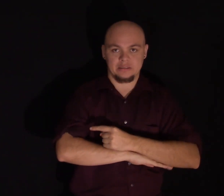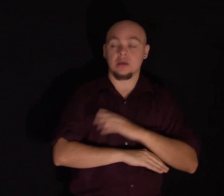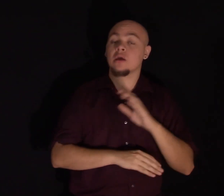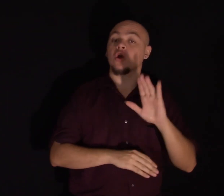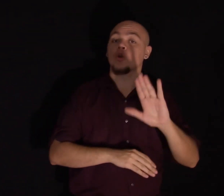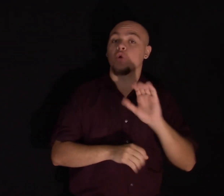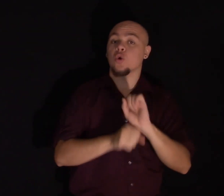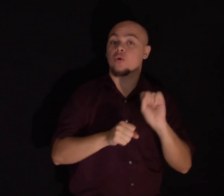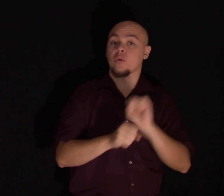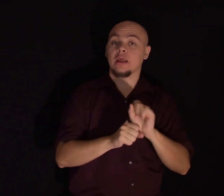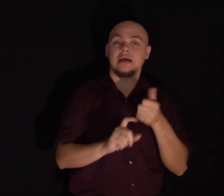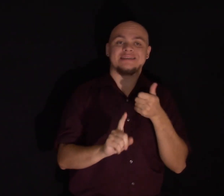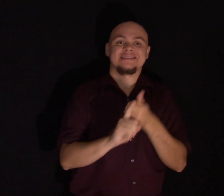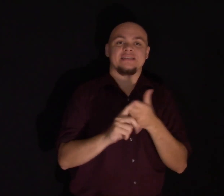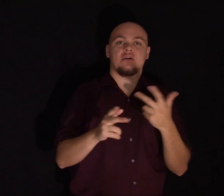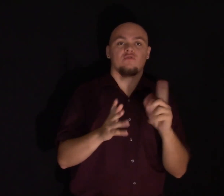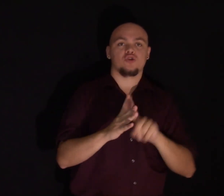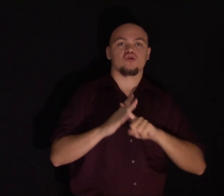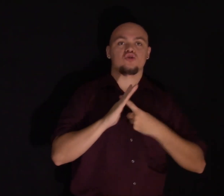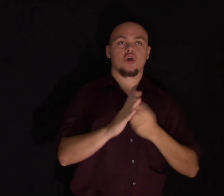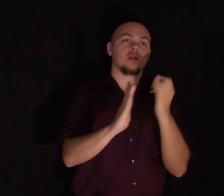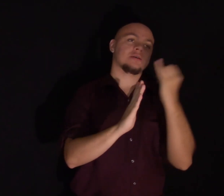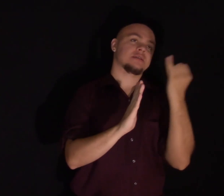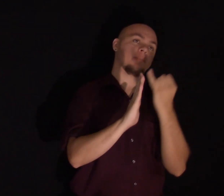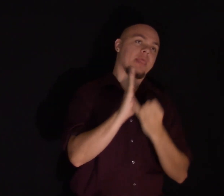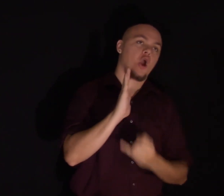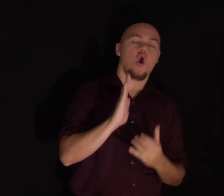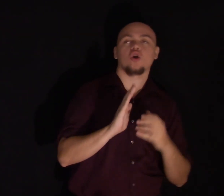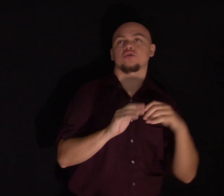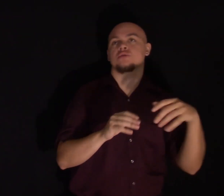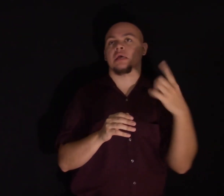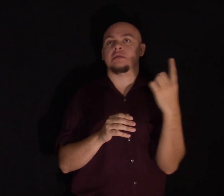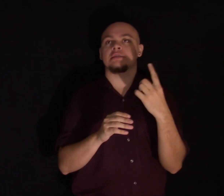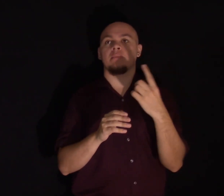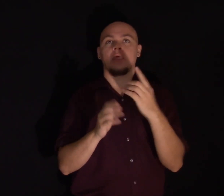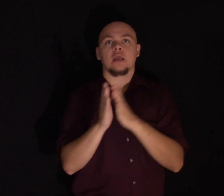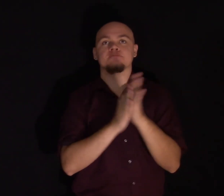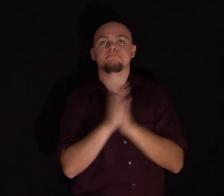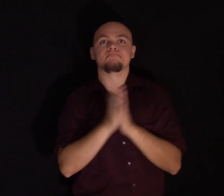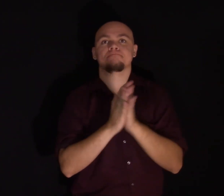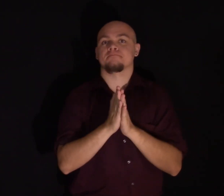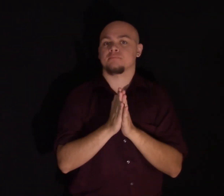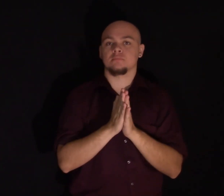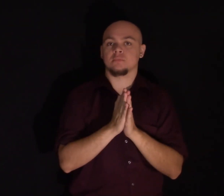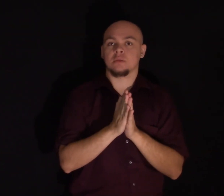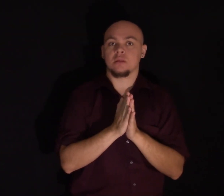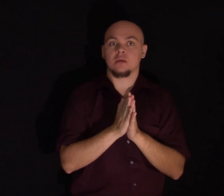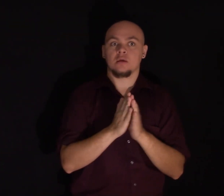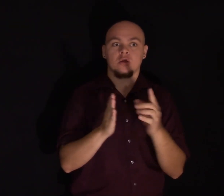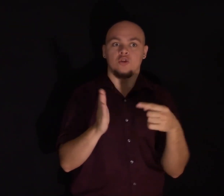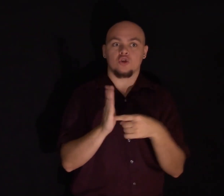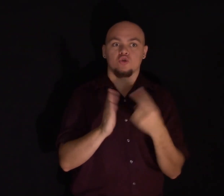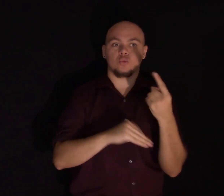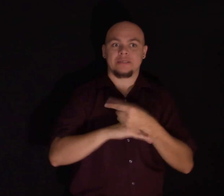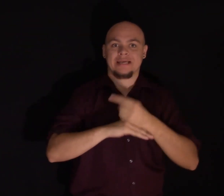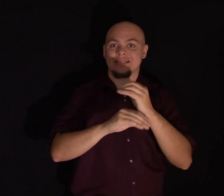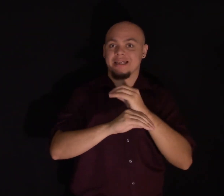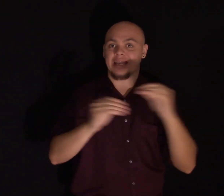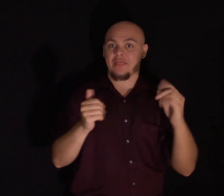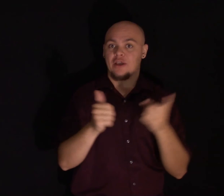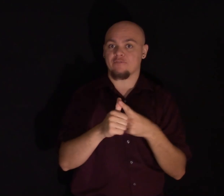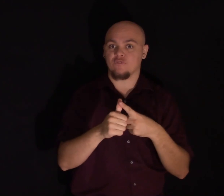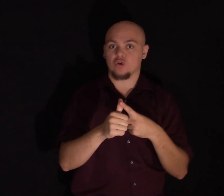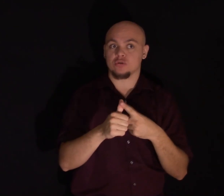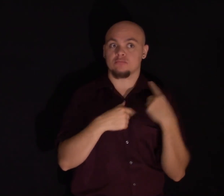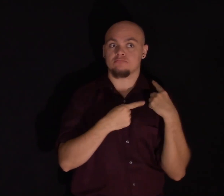career where you want to be a self-starter something in the arts something entrepreneurial there's no deadlines on those things at first because nothing's happening at first not